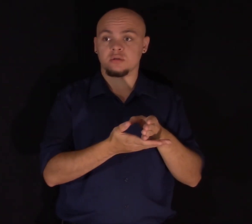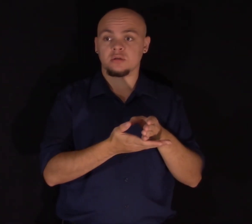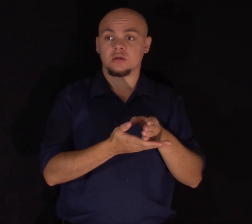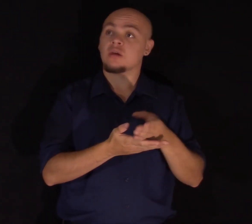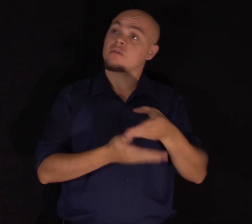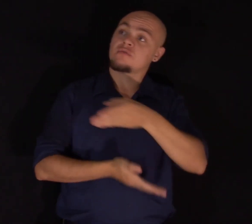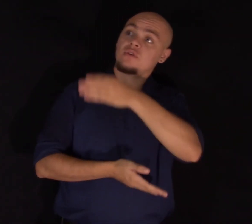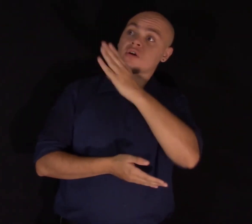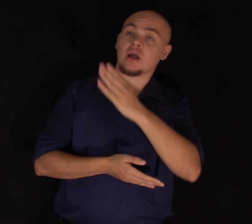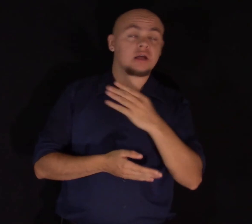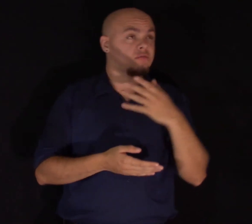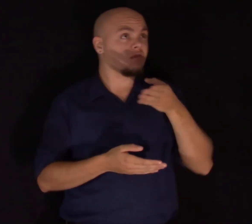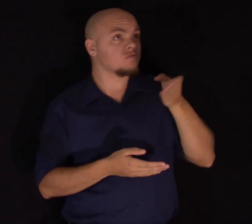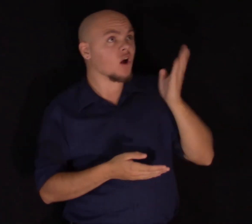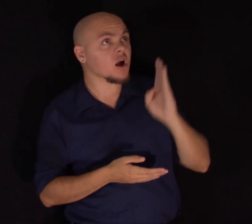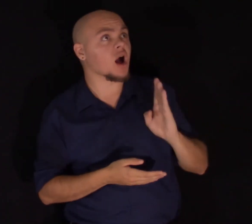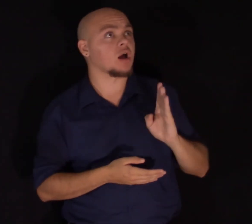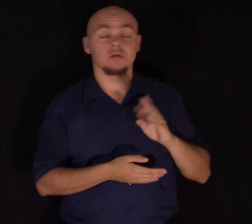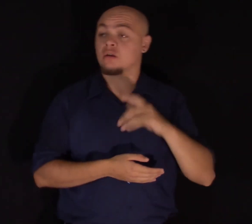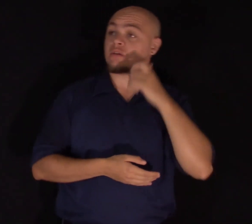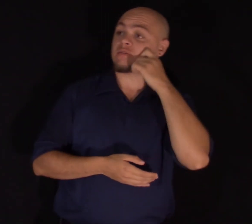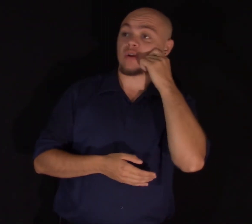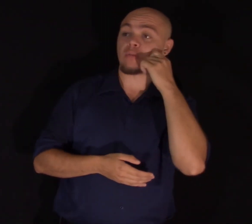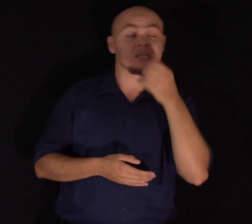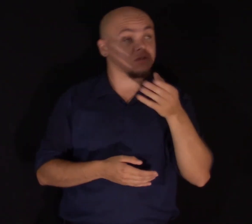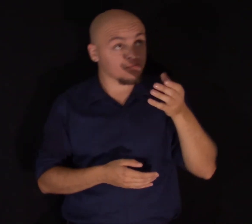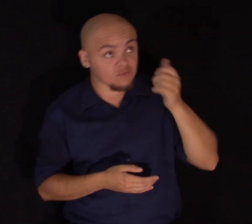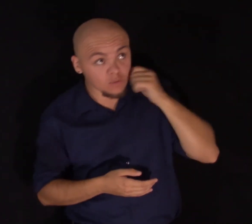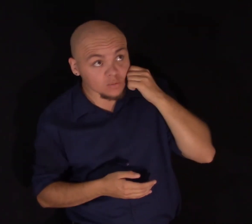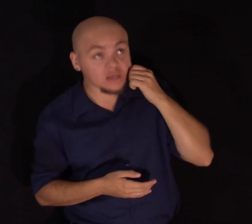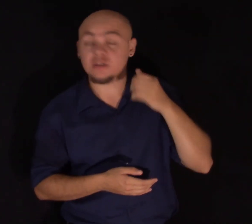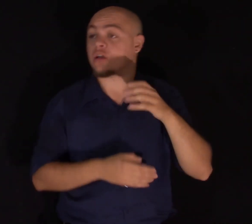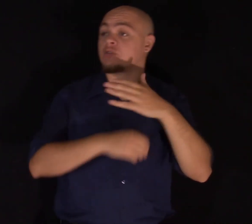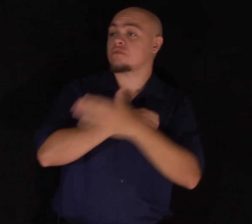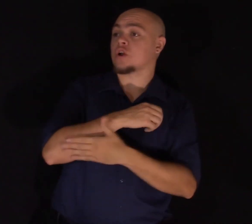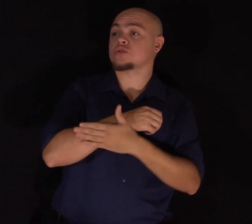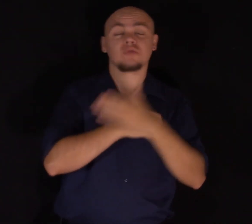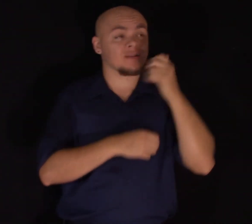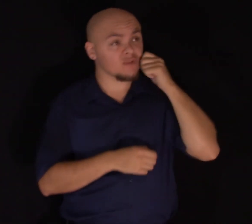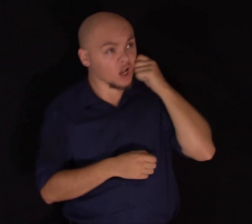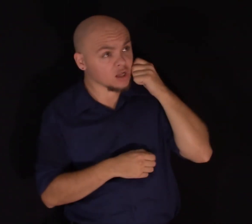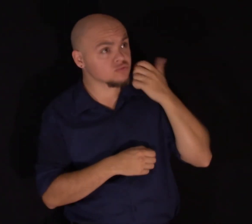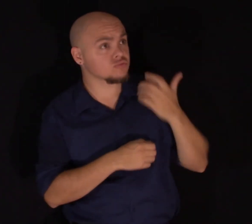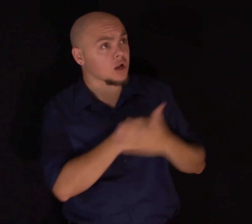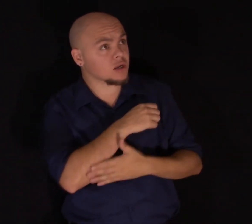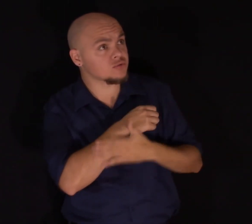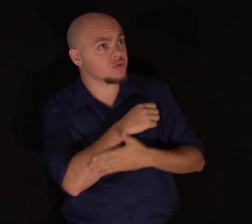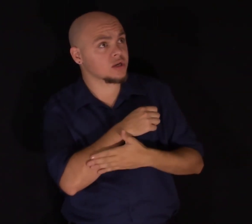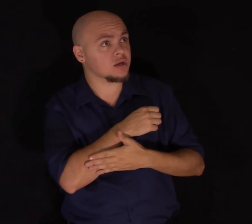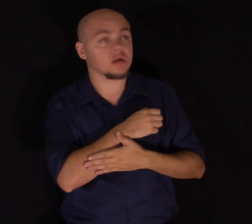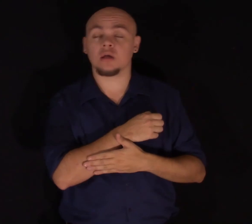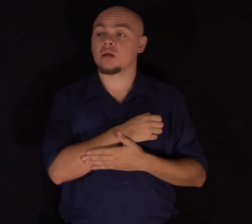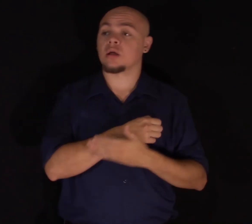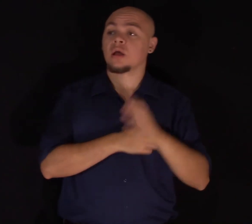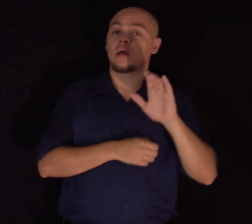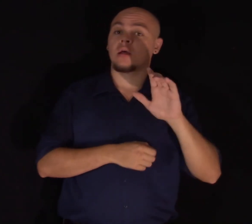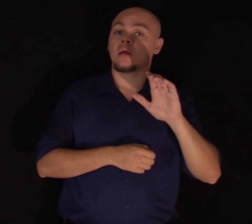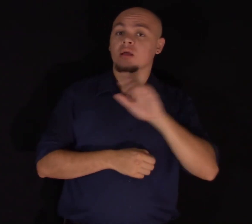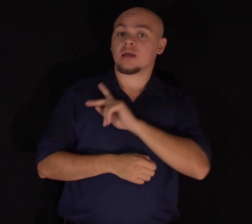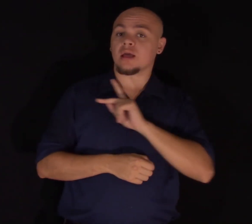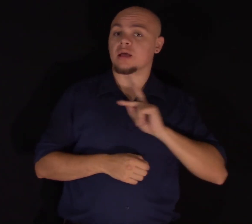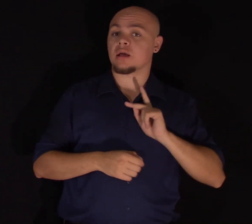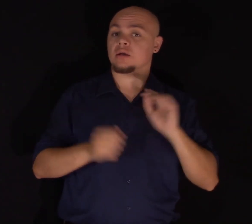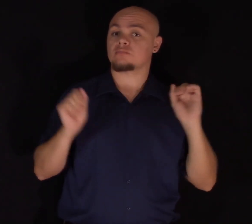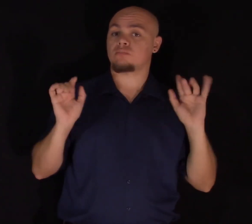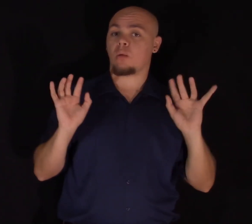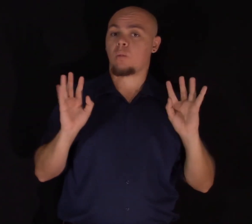God," and they'd say, "For God," "For race," "For race," "For country," "For country." Klansmen approached the cross, and they'd all